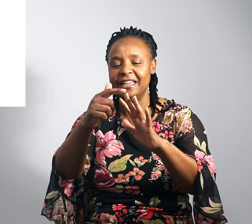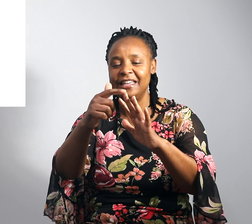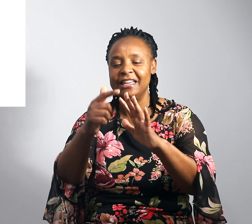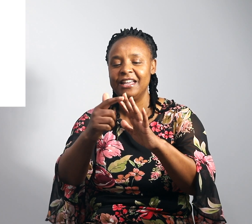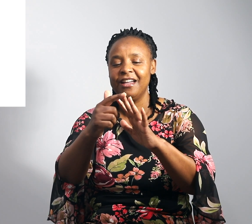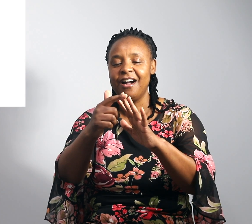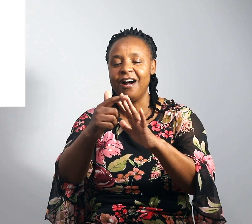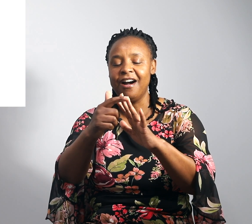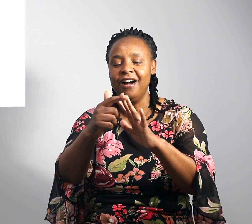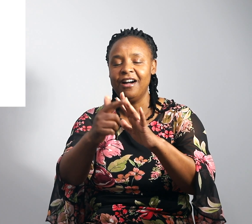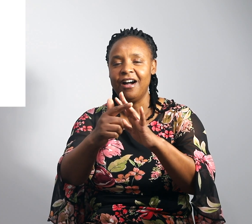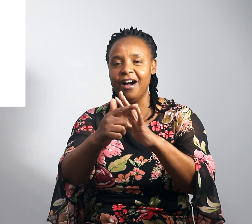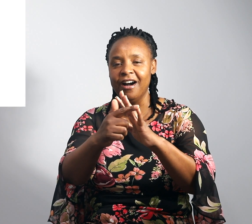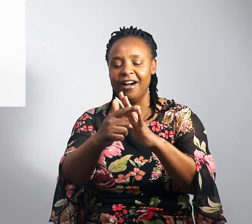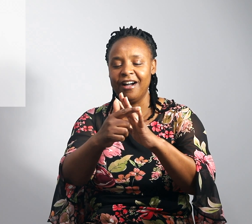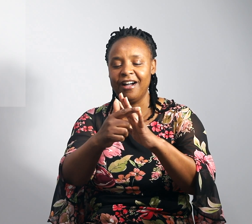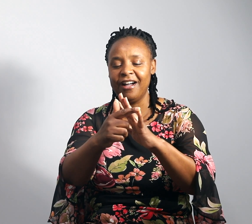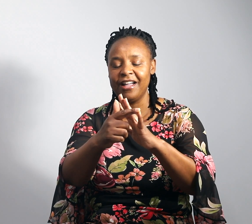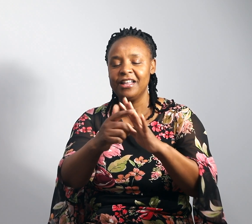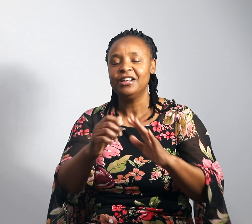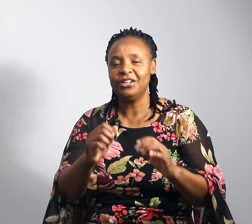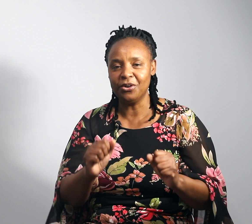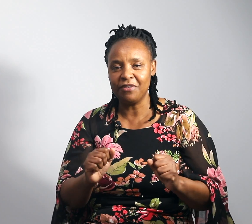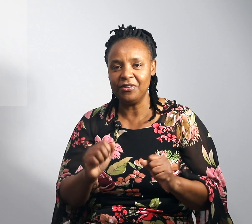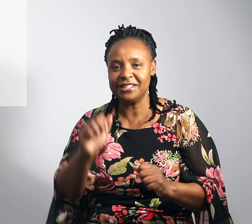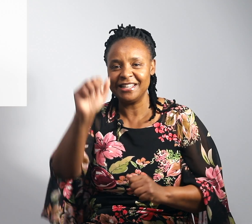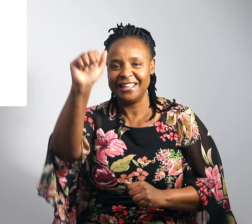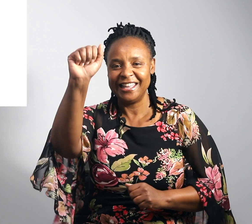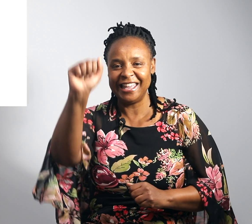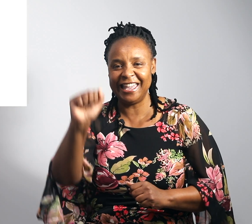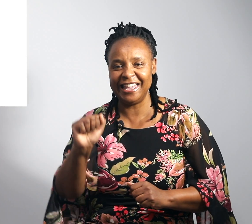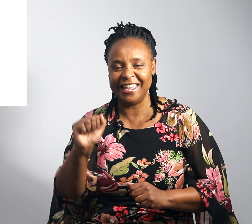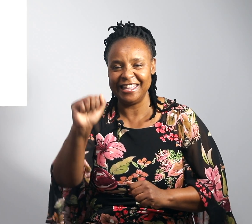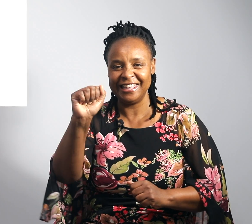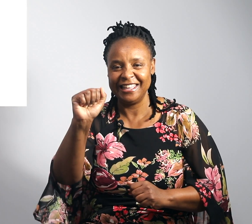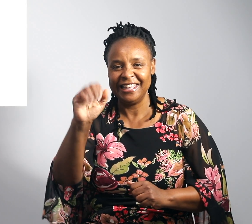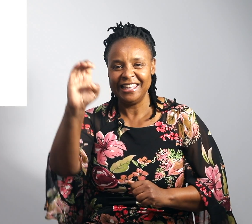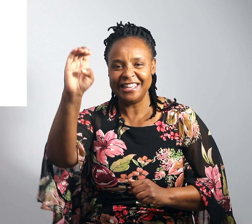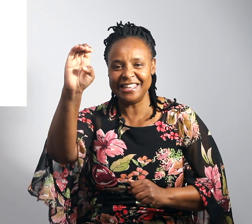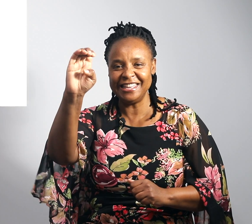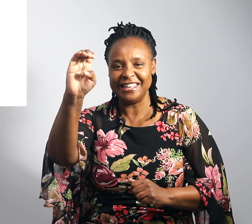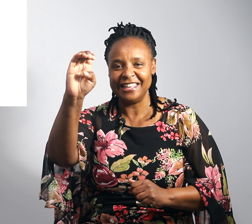e, a. Long vowels: A, E,